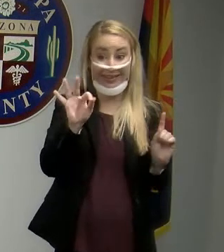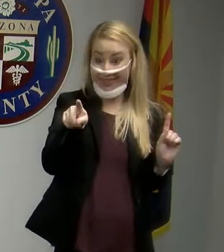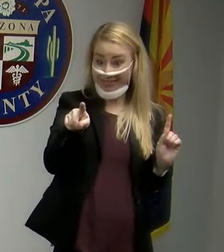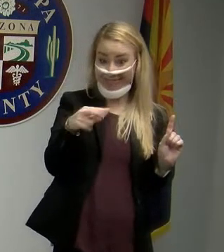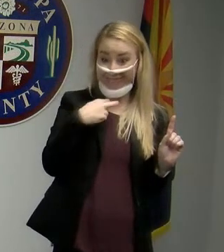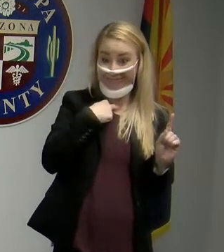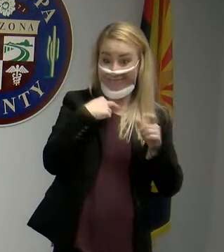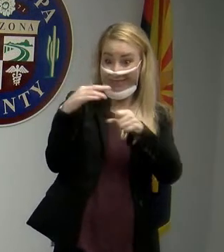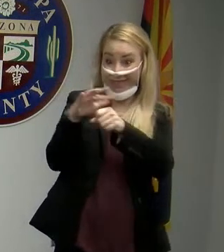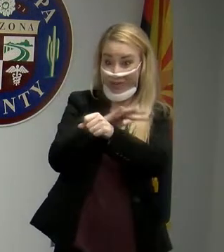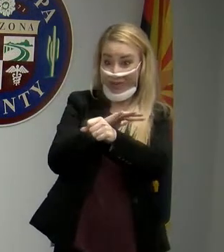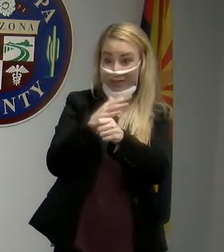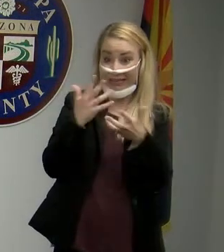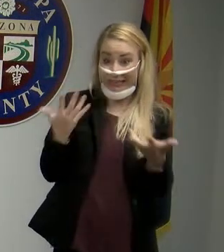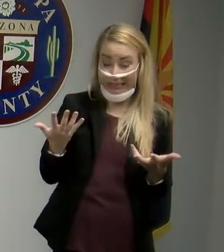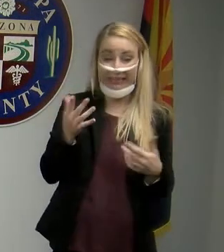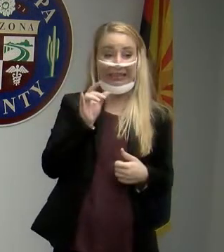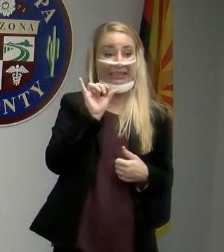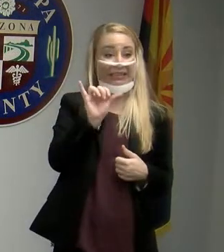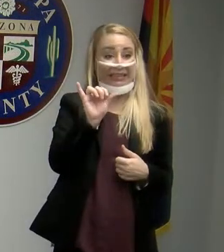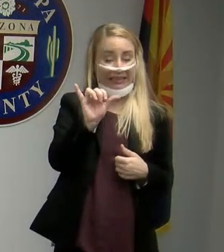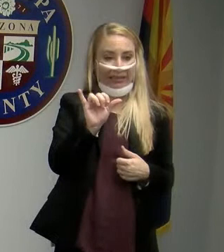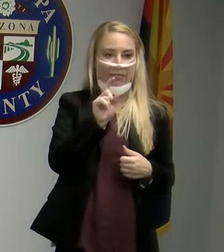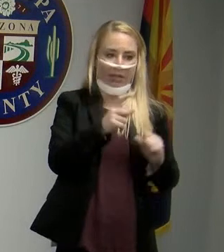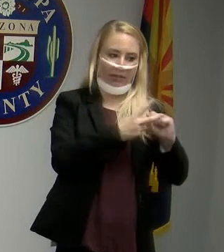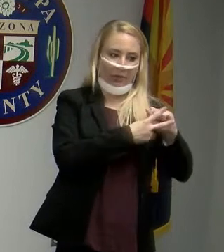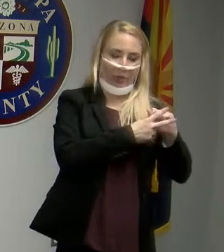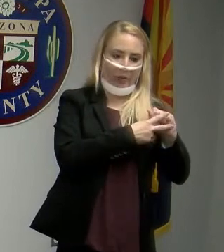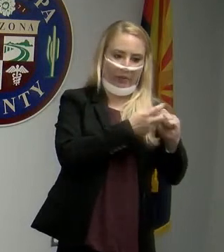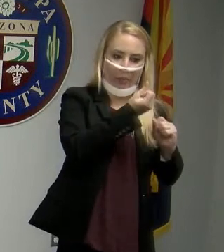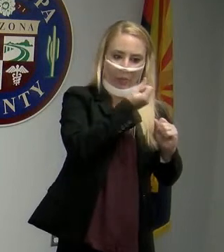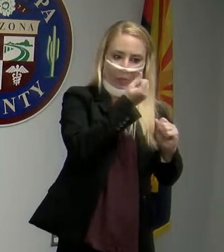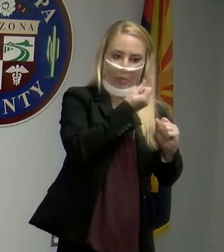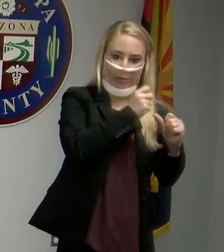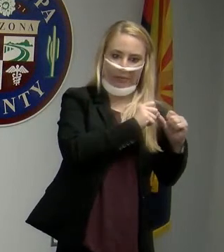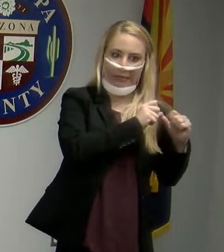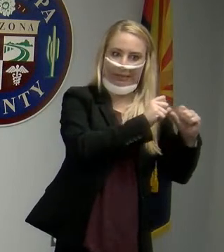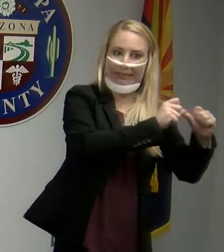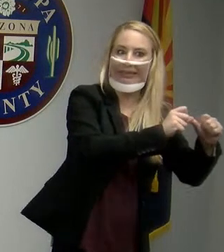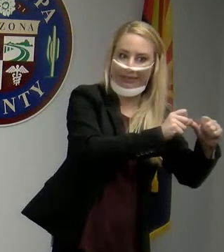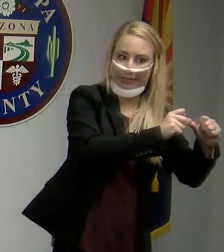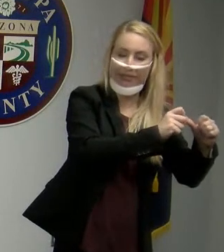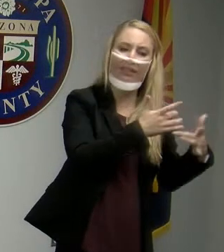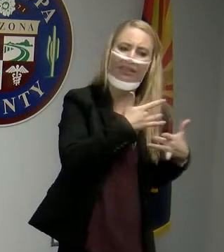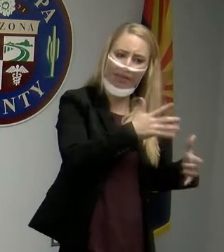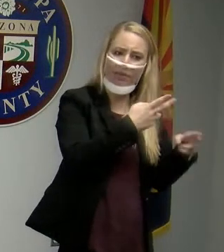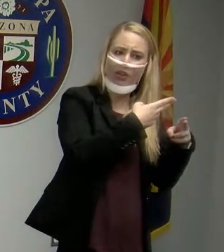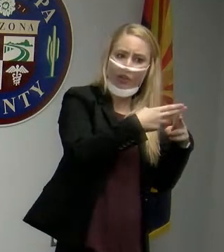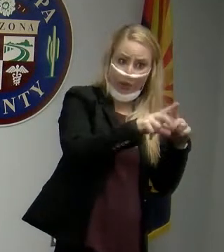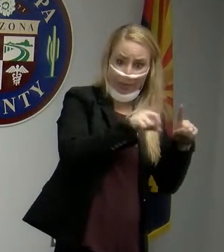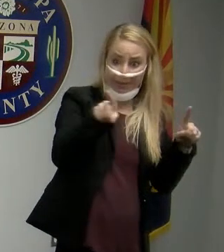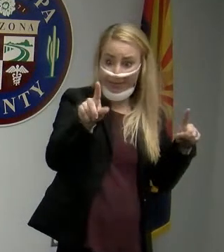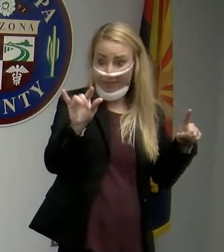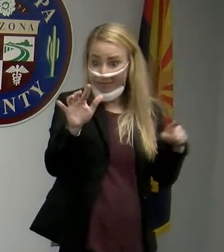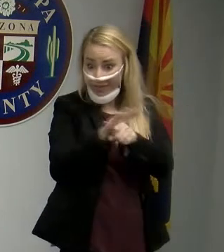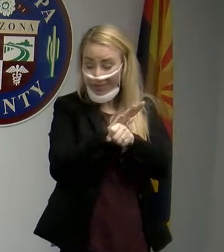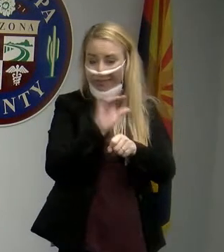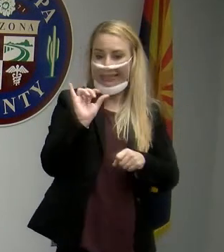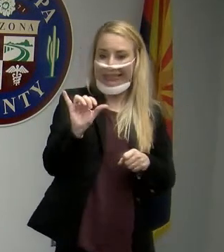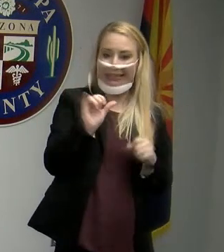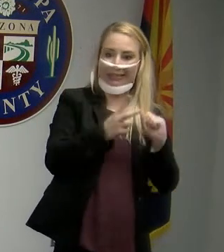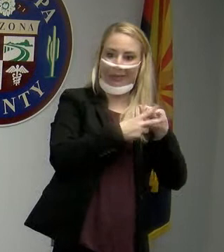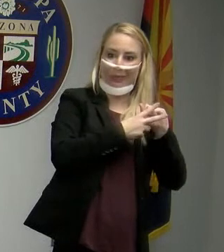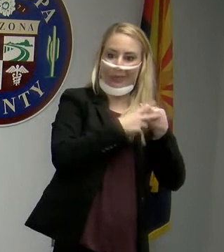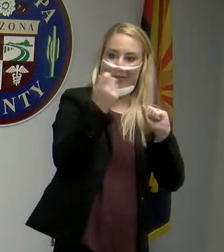home, then that's when we have to start storing bodies longer than we're typically storing bodies at the medical examiner's office.